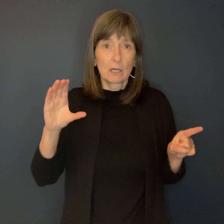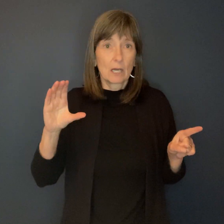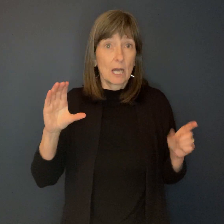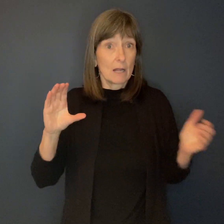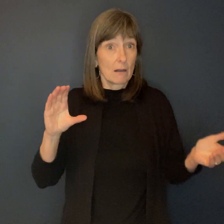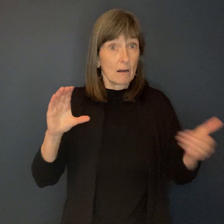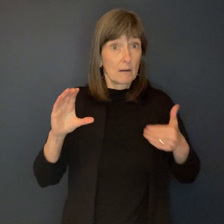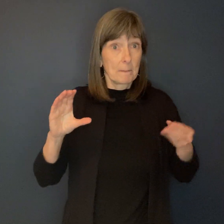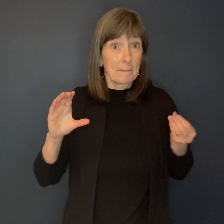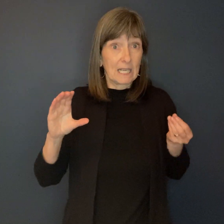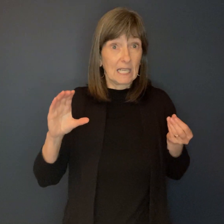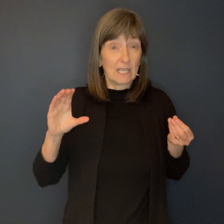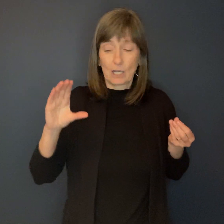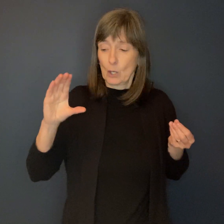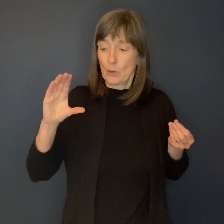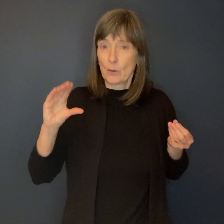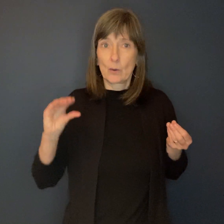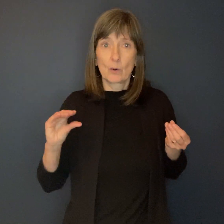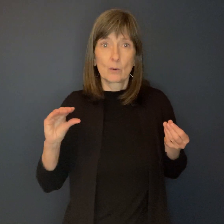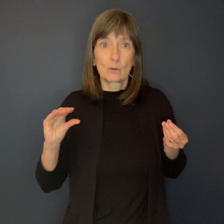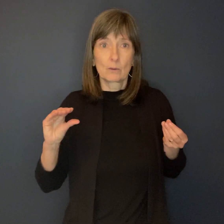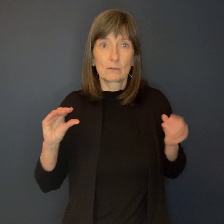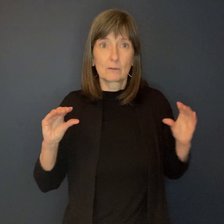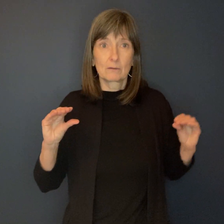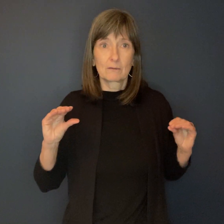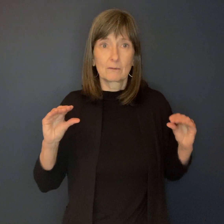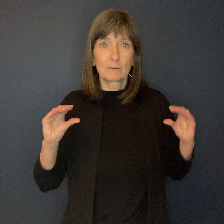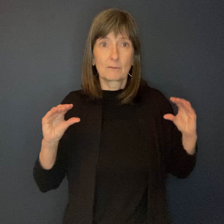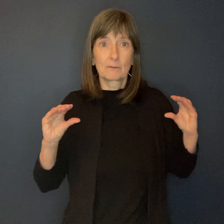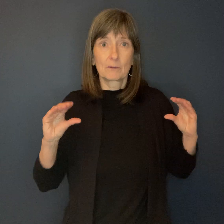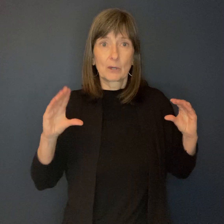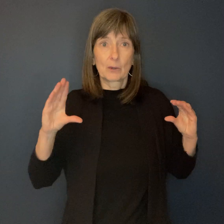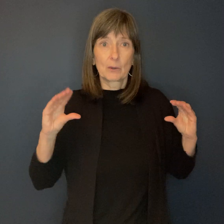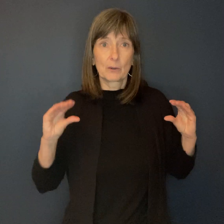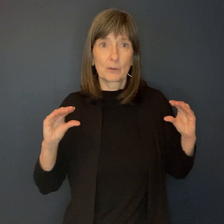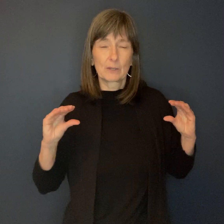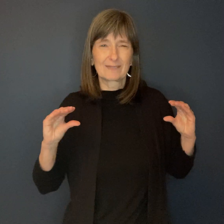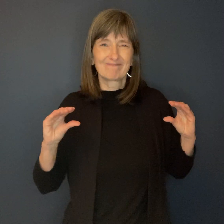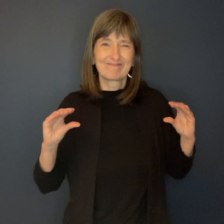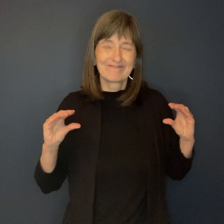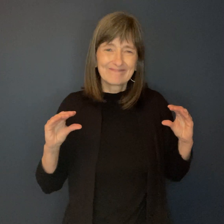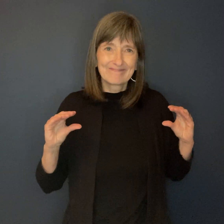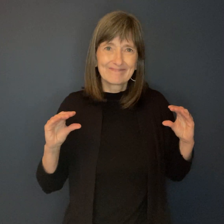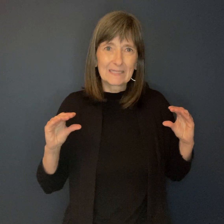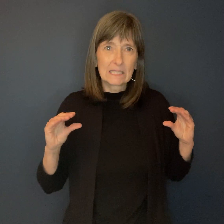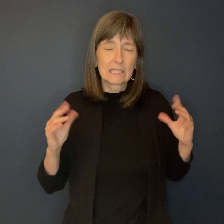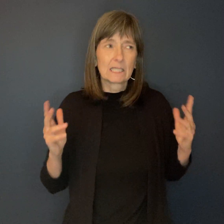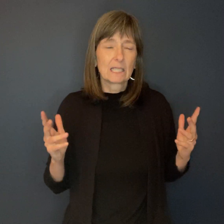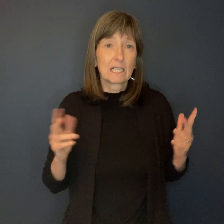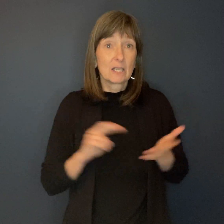that, the income that they make. And sometimes, as a result of going to work,